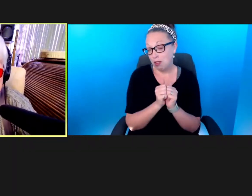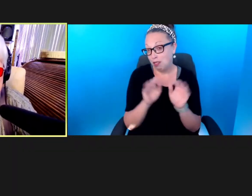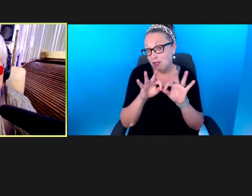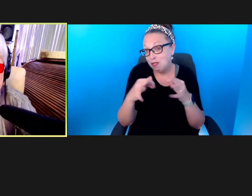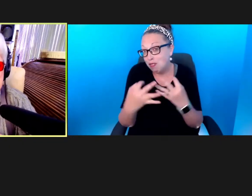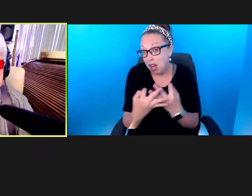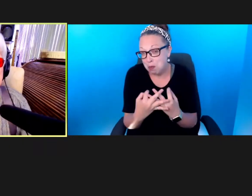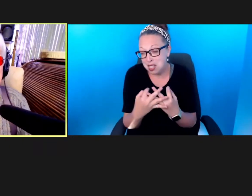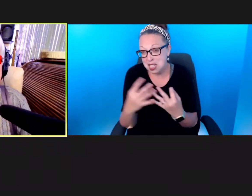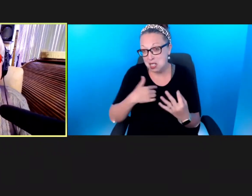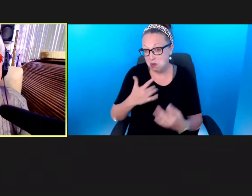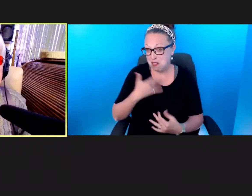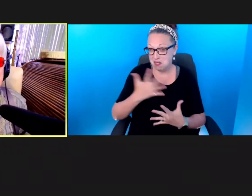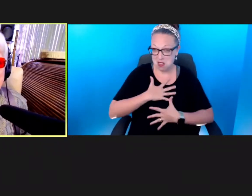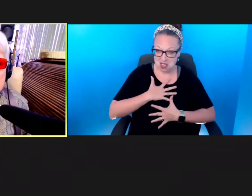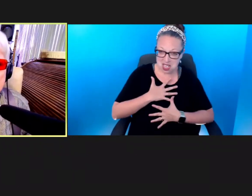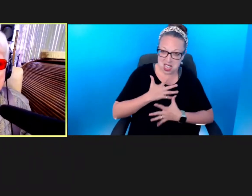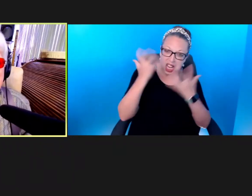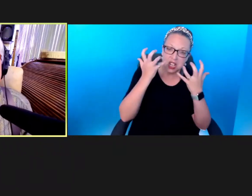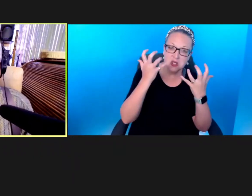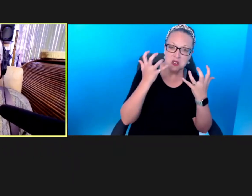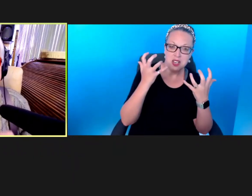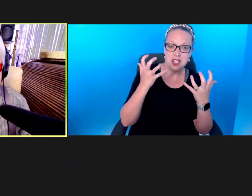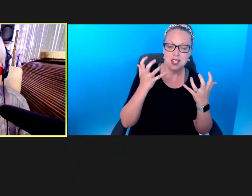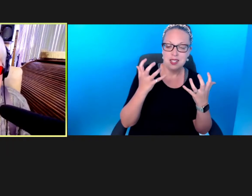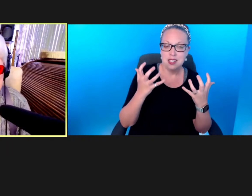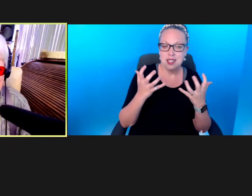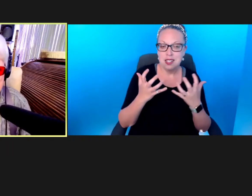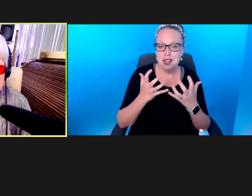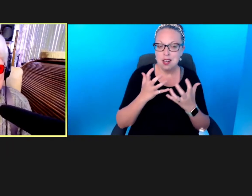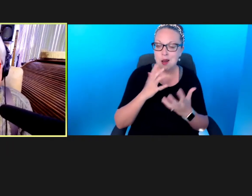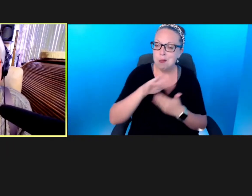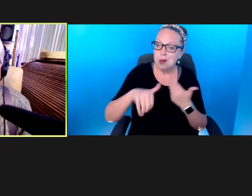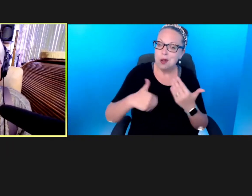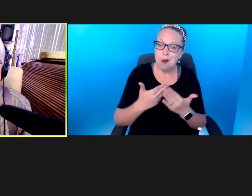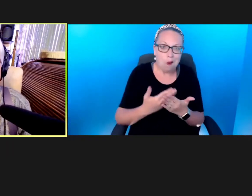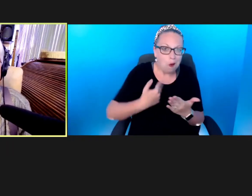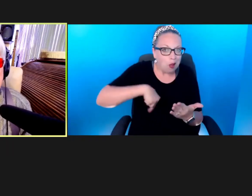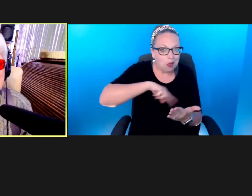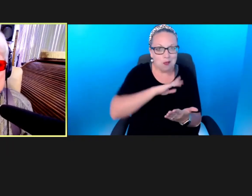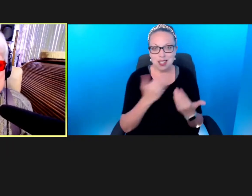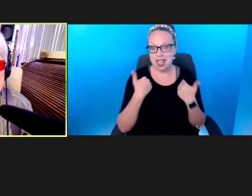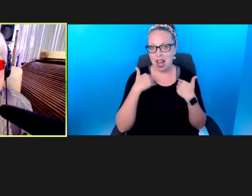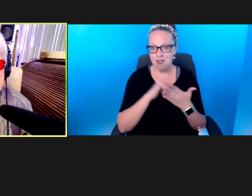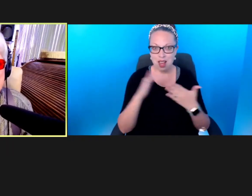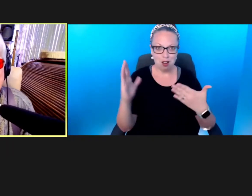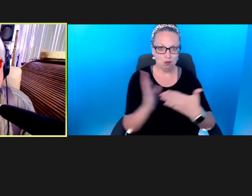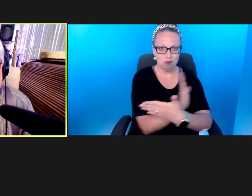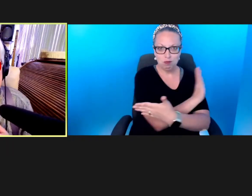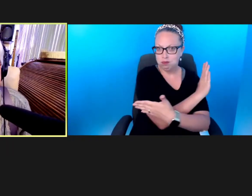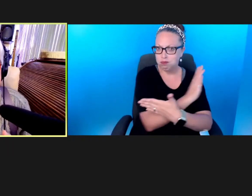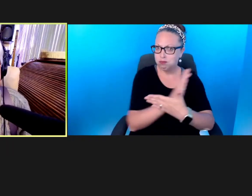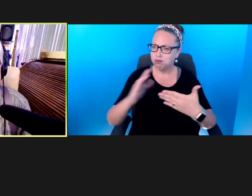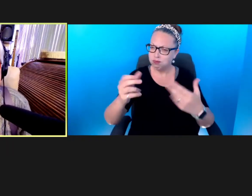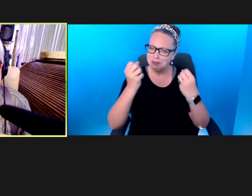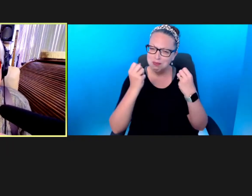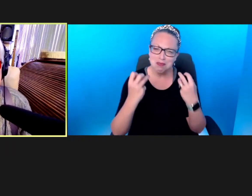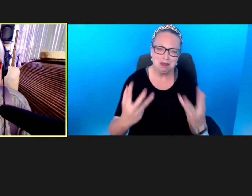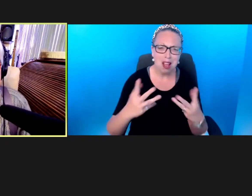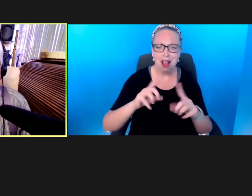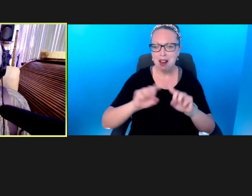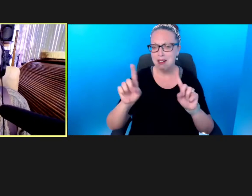us angry. And all of us have that full palette of emotions. How are we